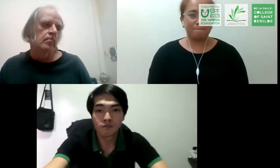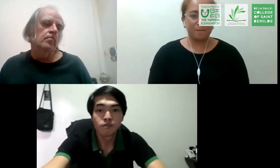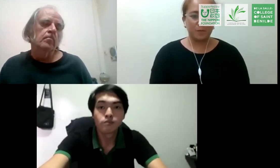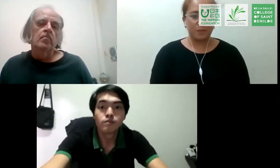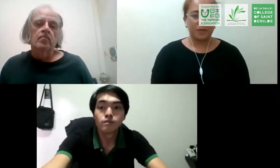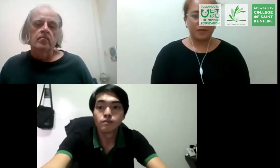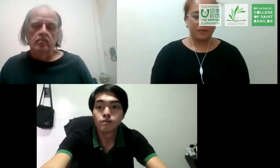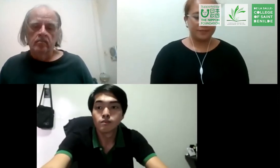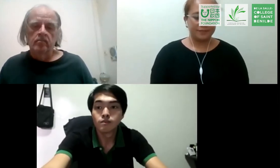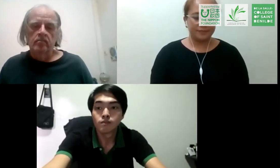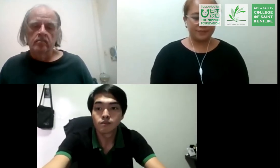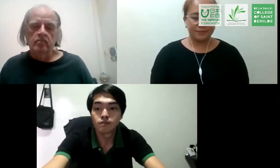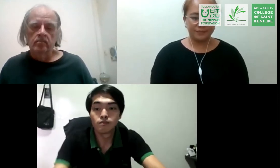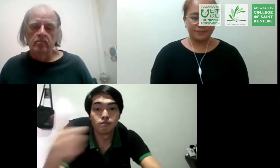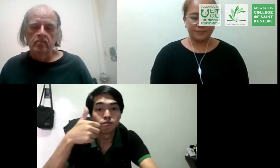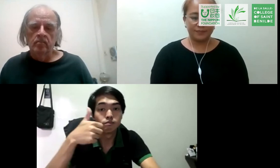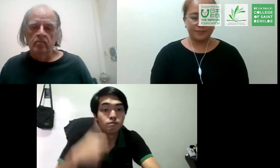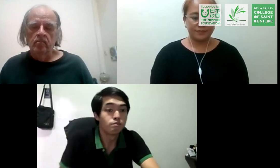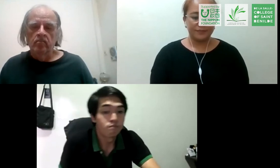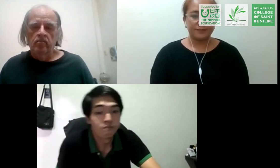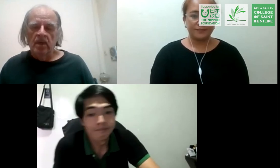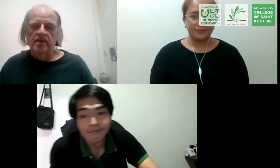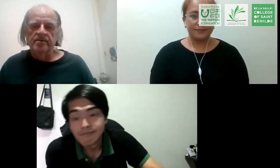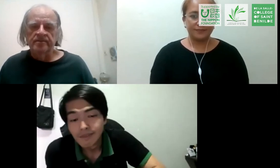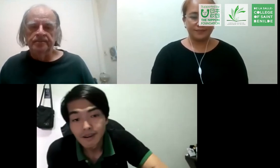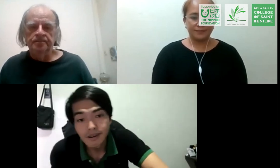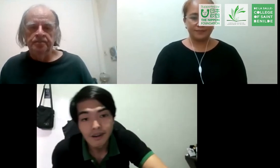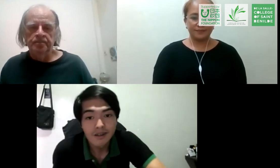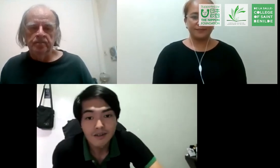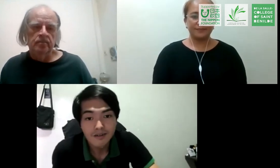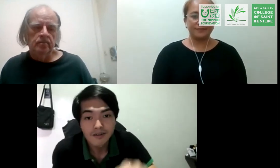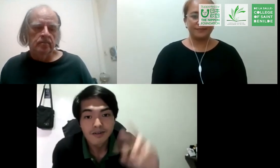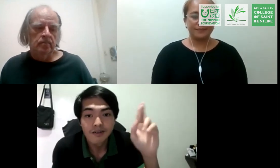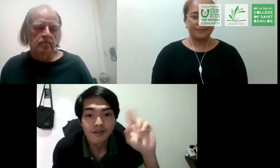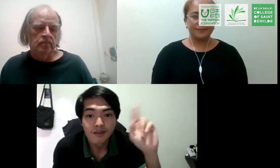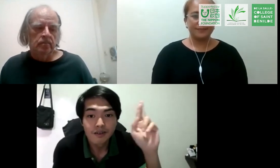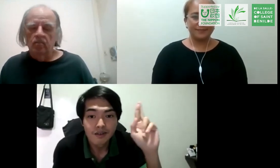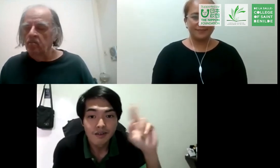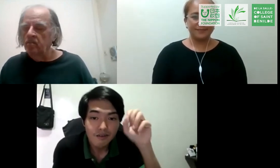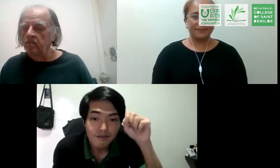Ready, guys? Shaq is saying I'm gonna put it up. Ready? Yes.